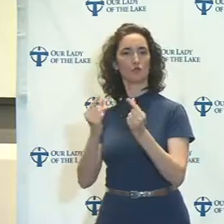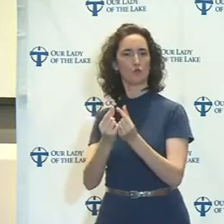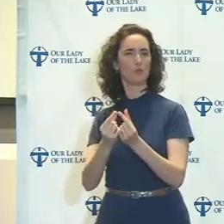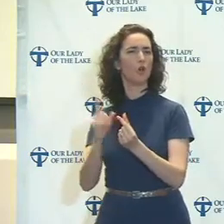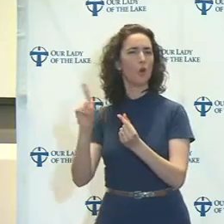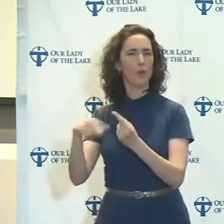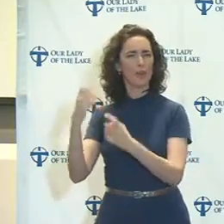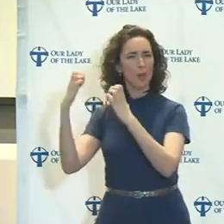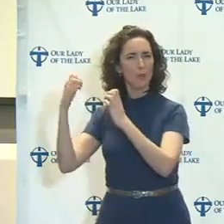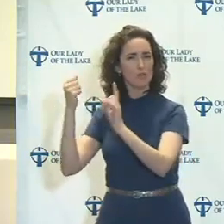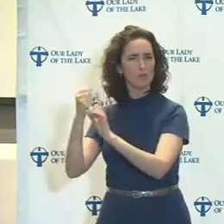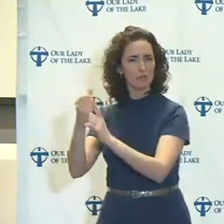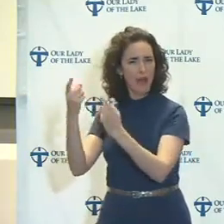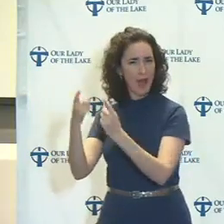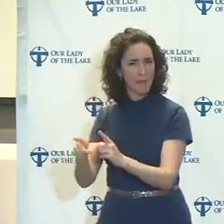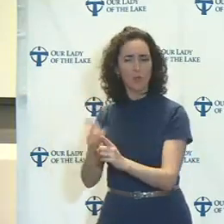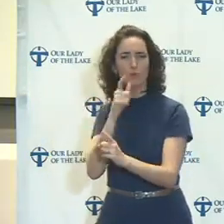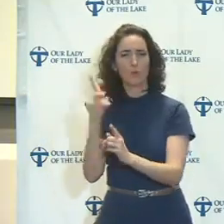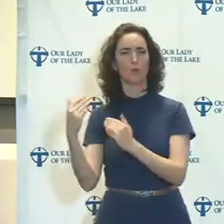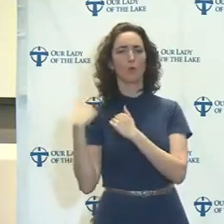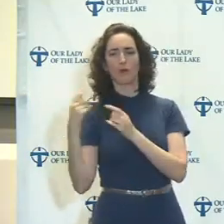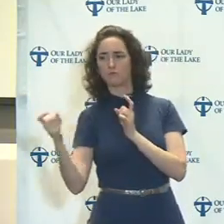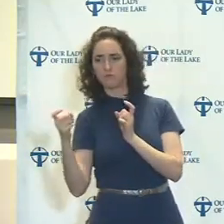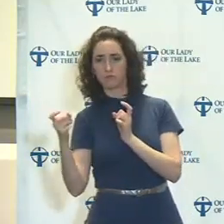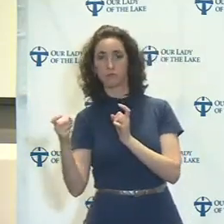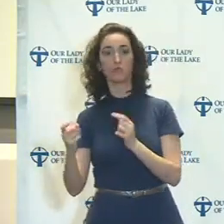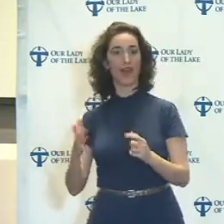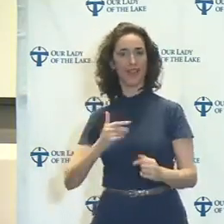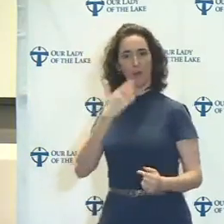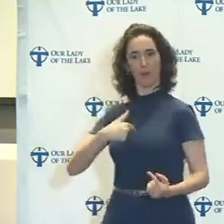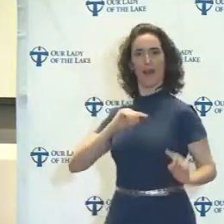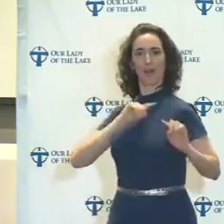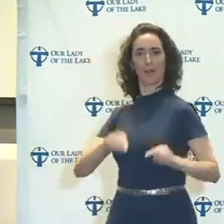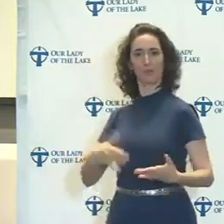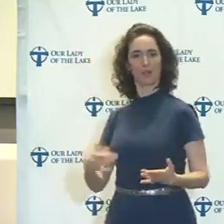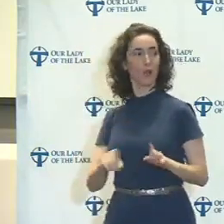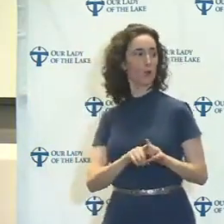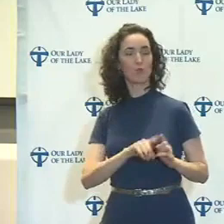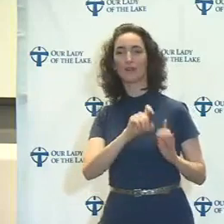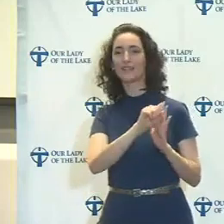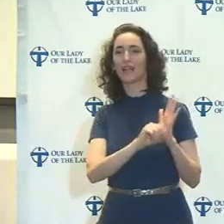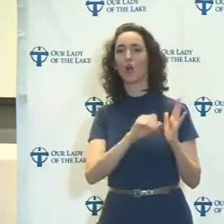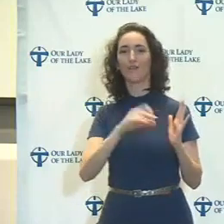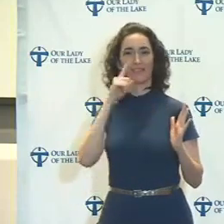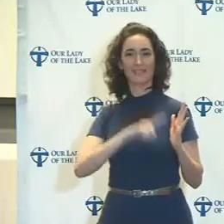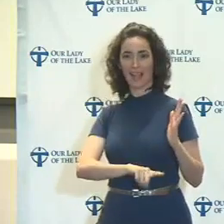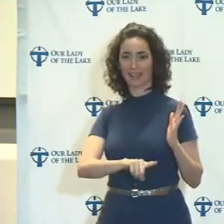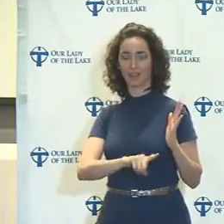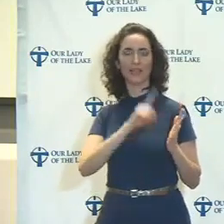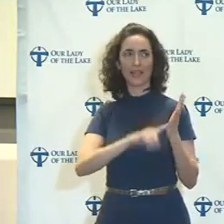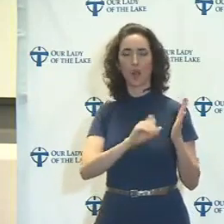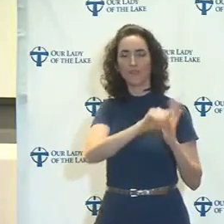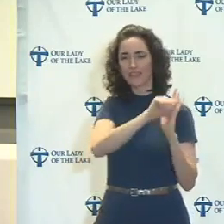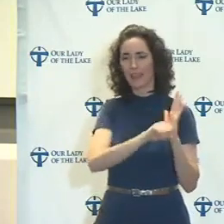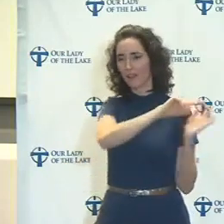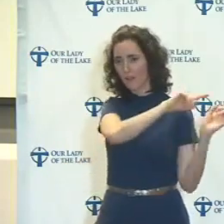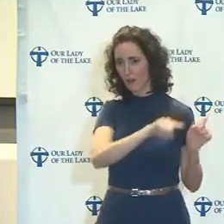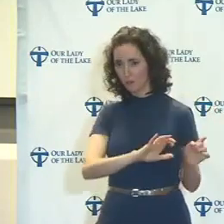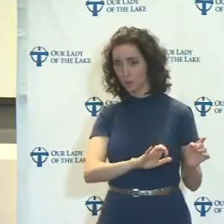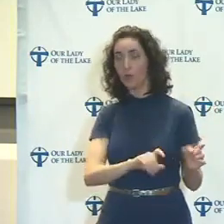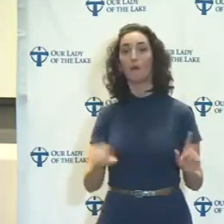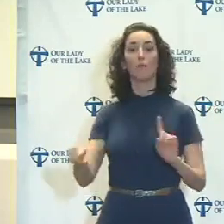That's why the Secretary of State, Kyle Ardwan, is here to get vaccine today. But also we added some state frontline COVID